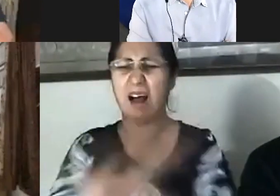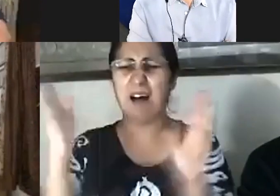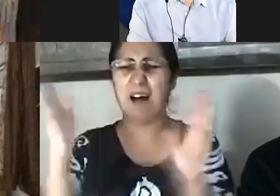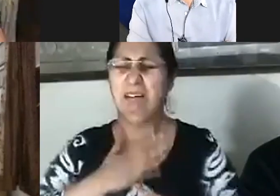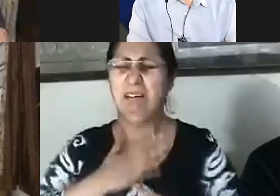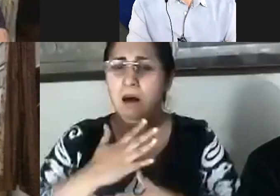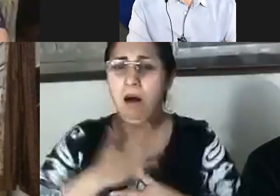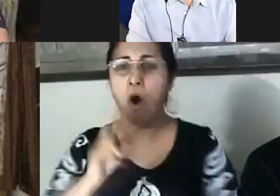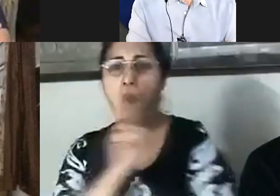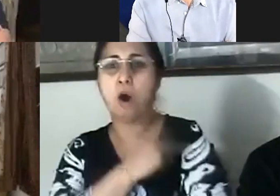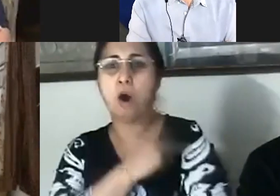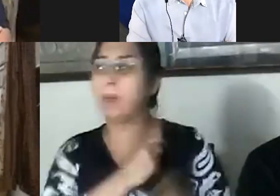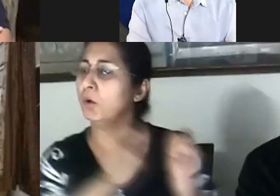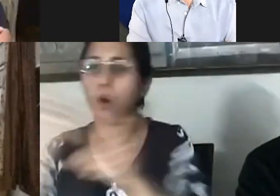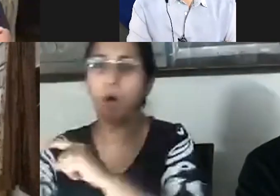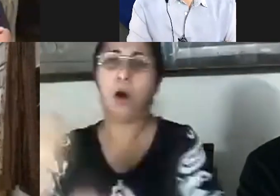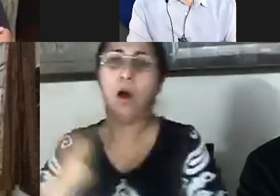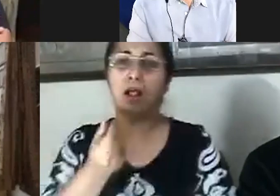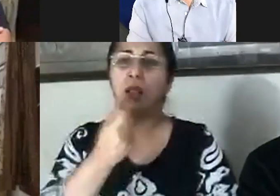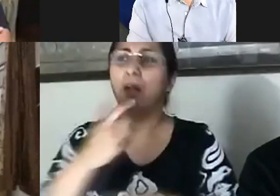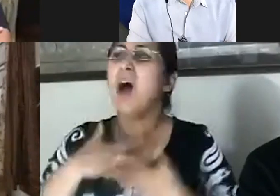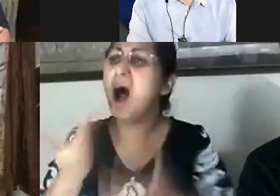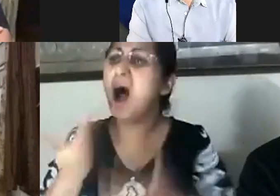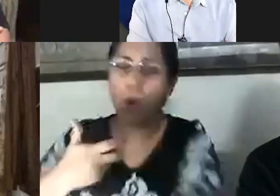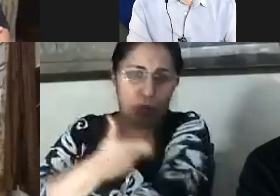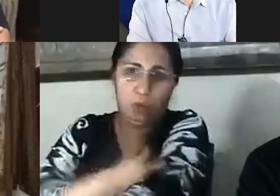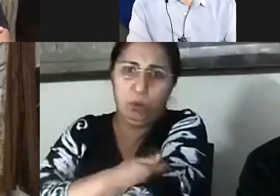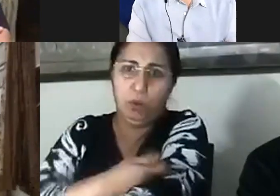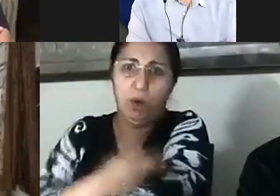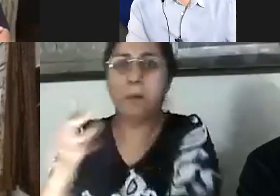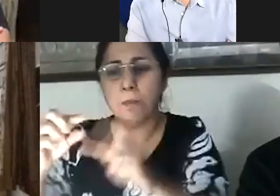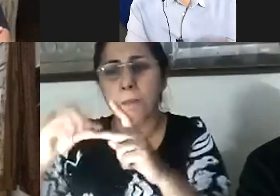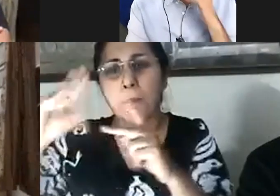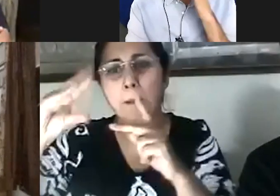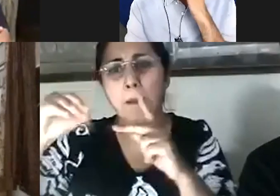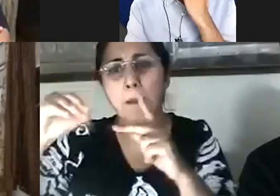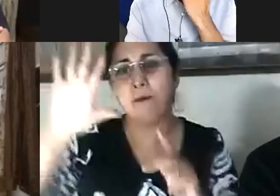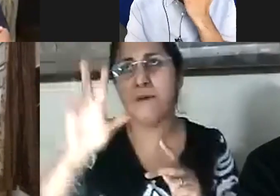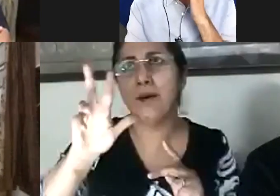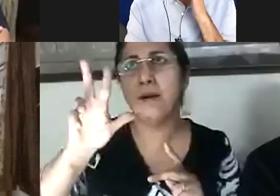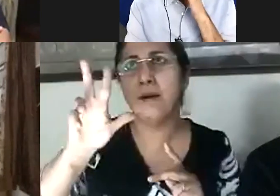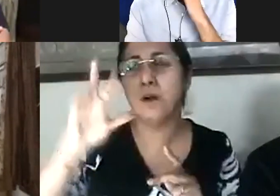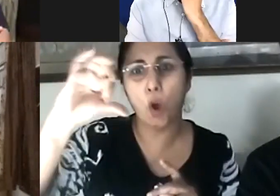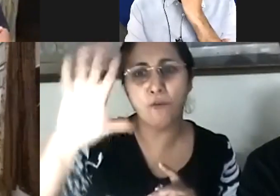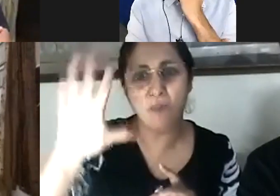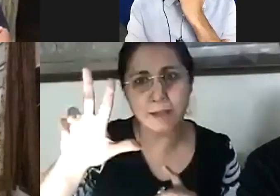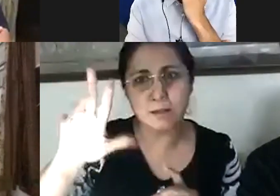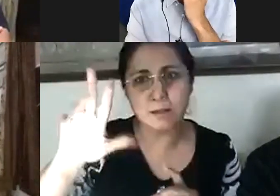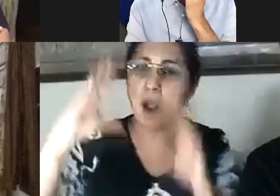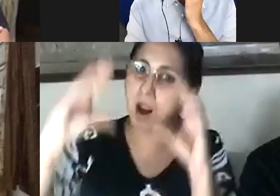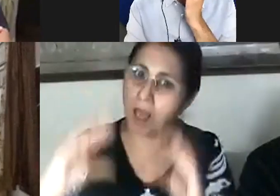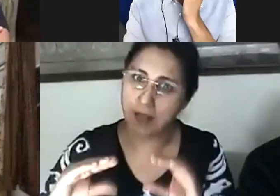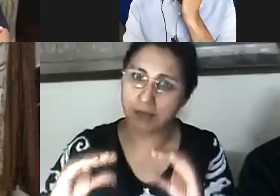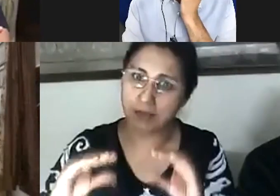I was taking some, it was maybe because of the weather, and I had to go to the doctor, and they gave me some